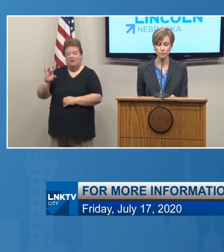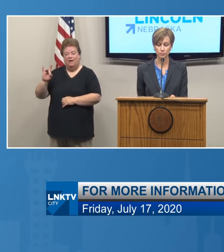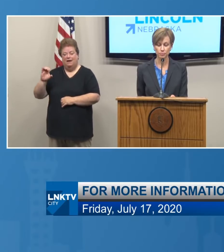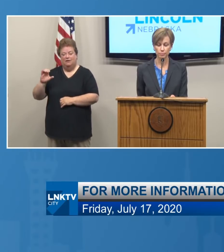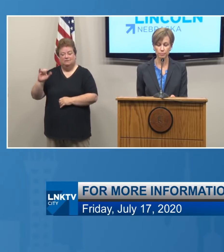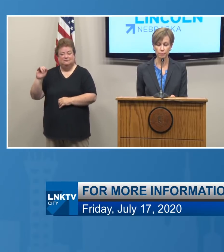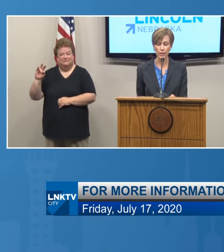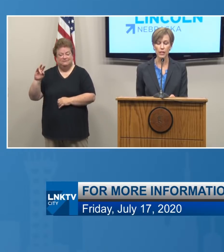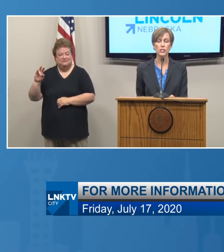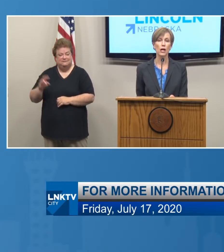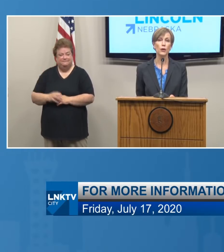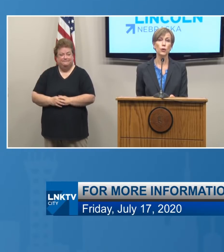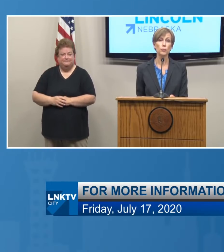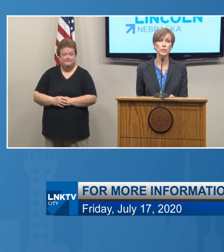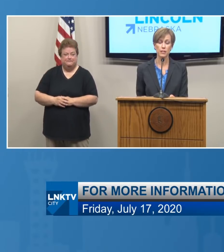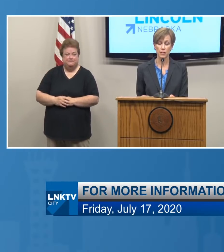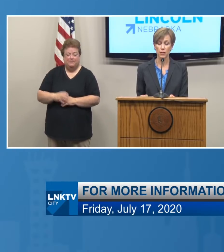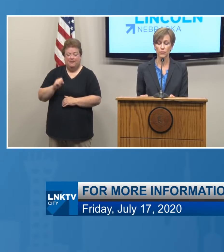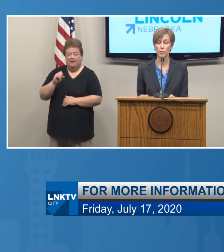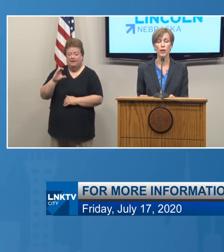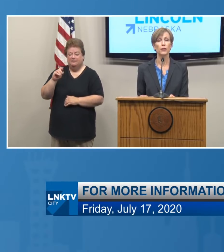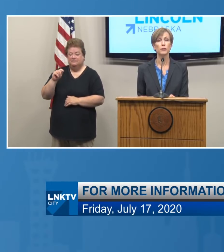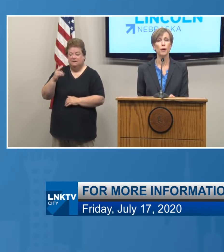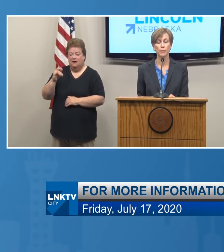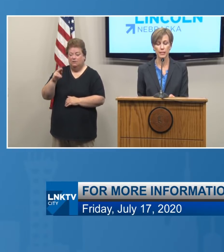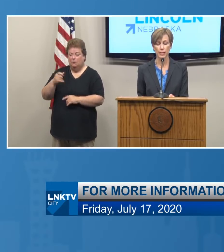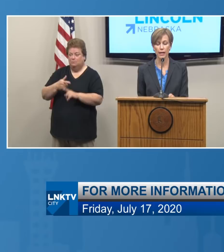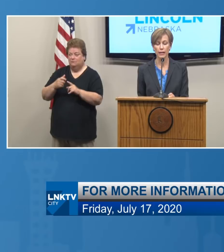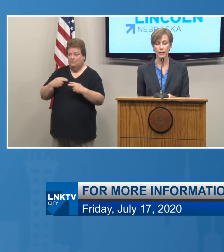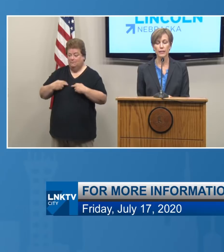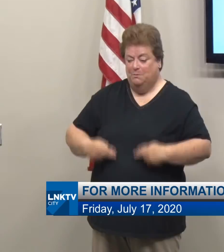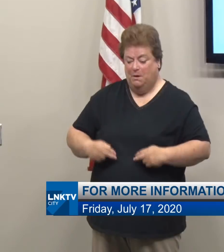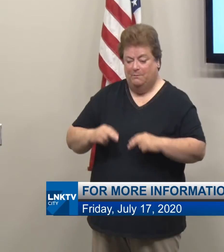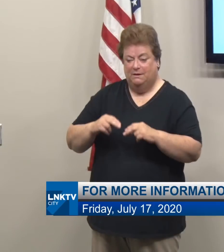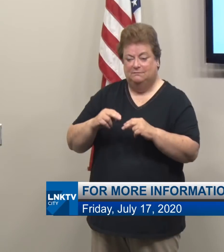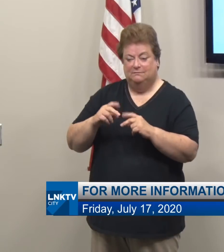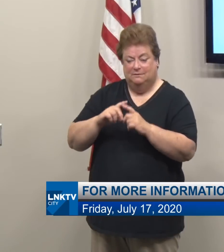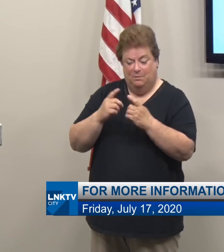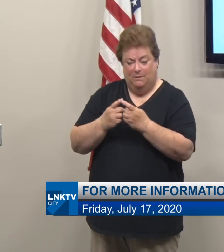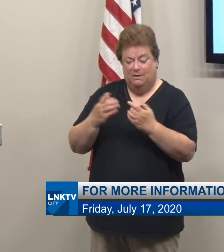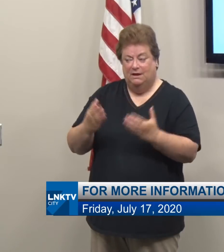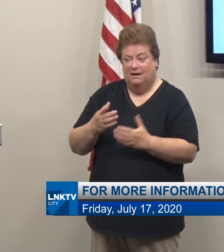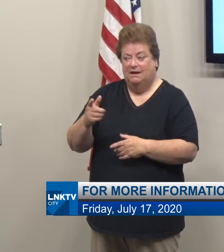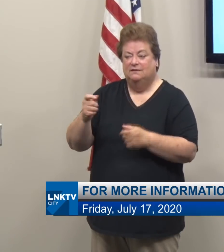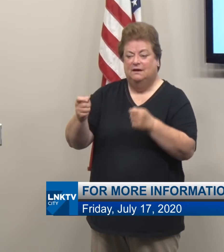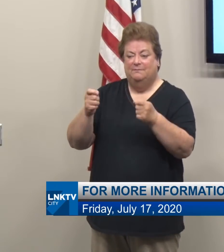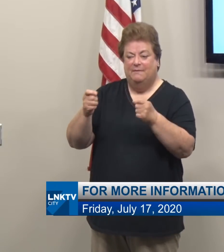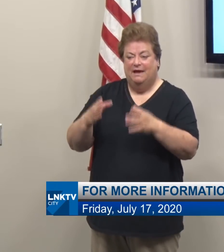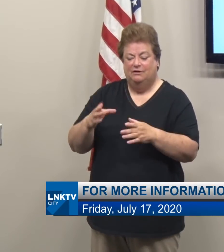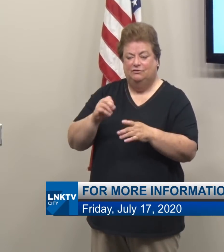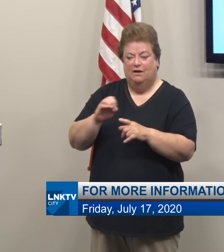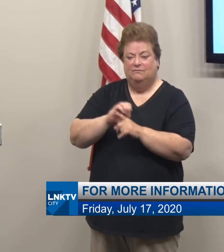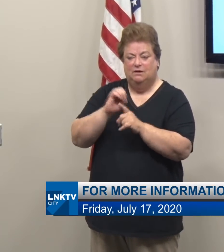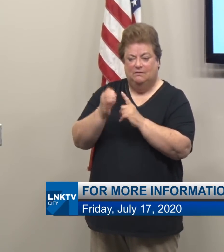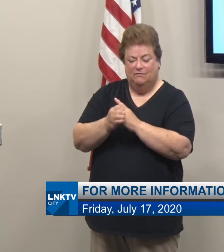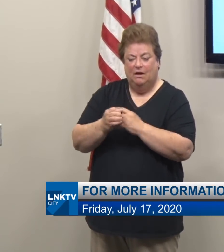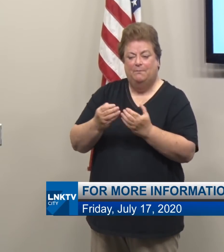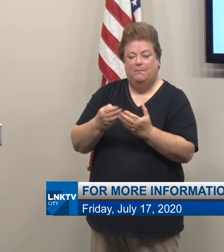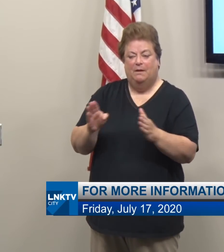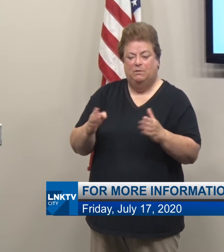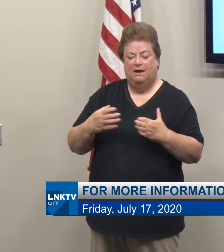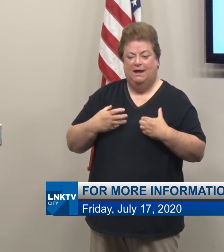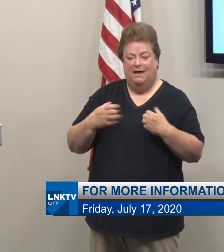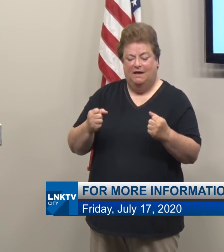817. Scott Holmes is here from our health department today. Scott is the manager of the Environmental Public